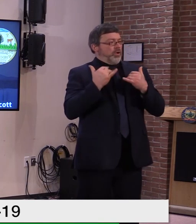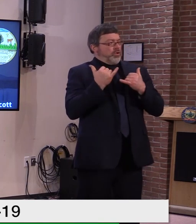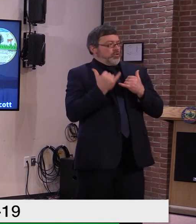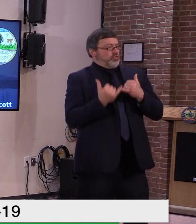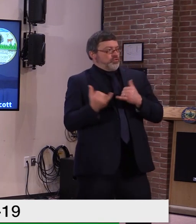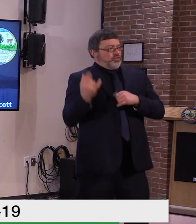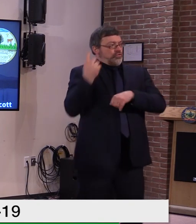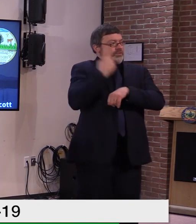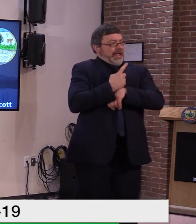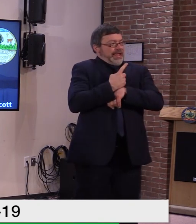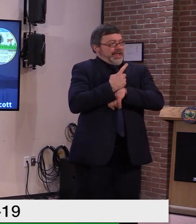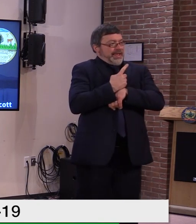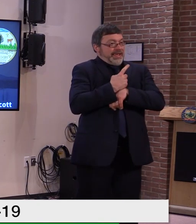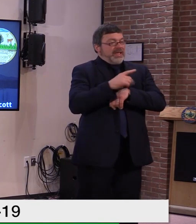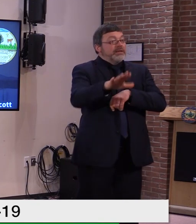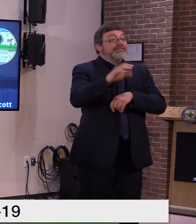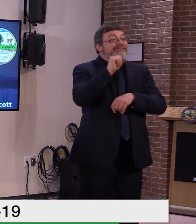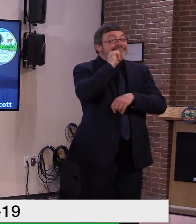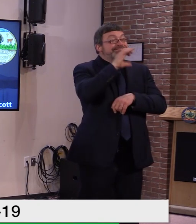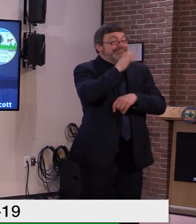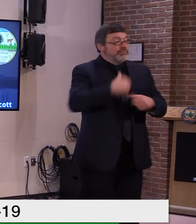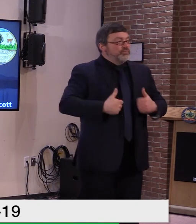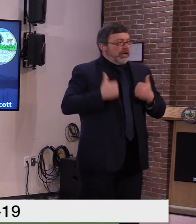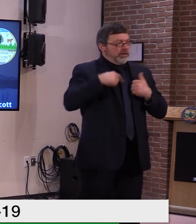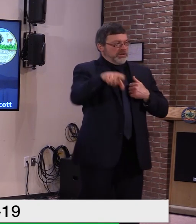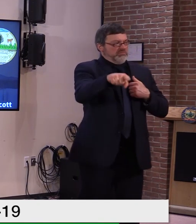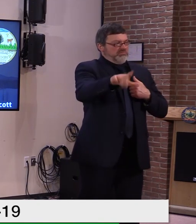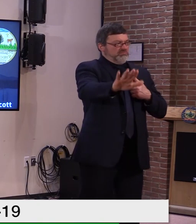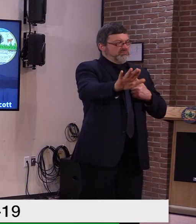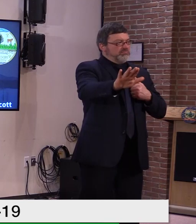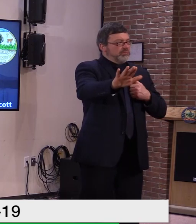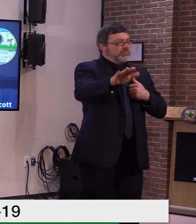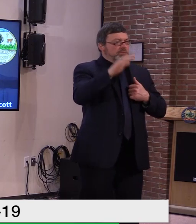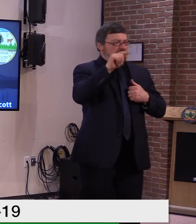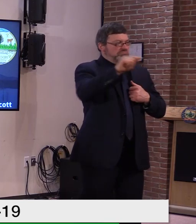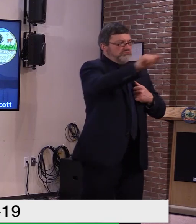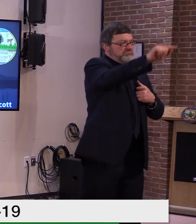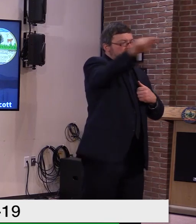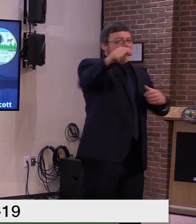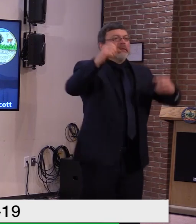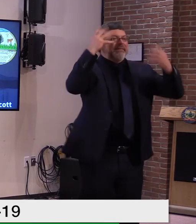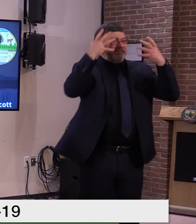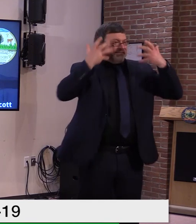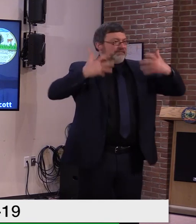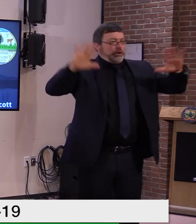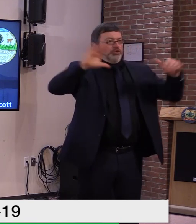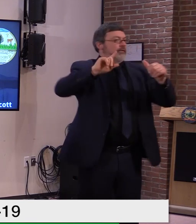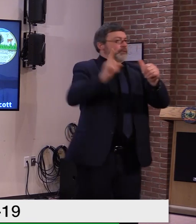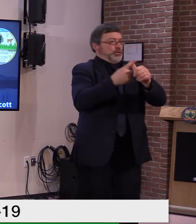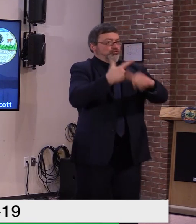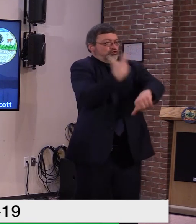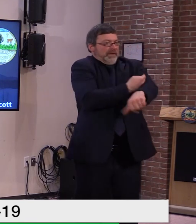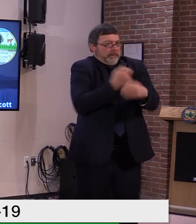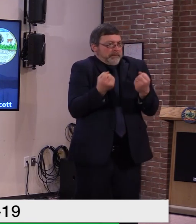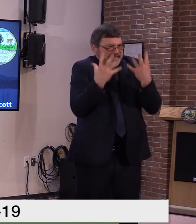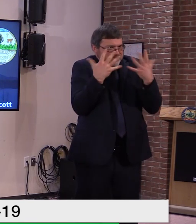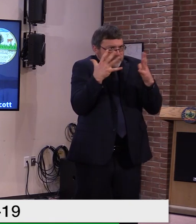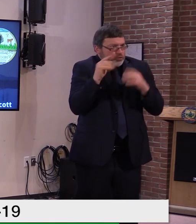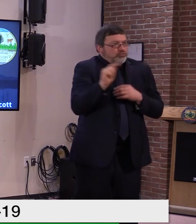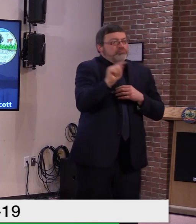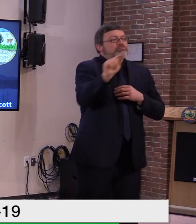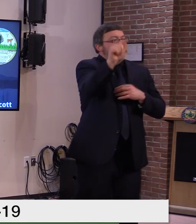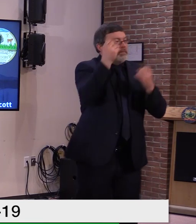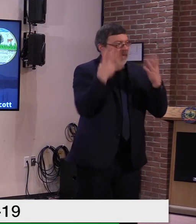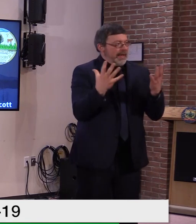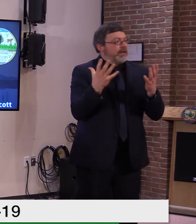nursing facilities have received their first dose of the vaccine. As I mentioned previously, all skilled nursing facilities